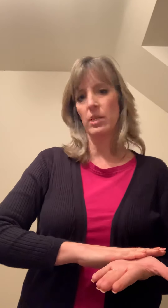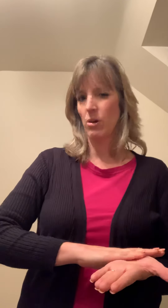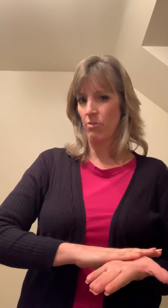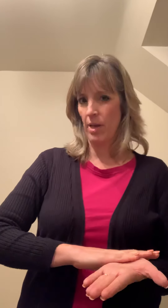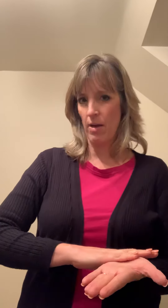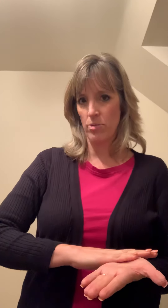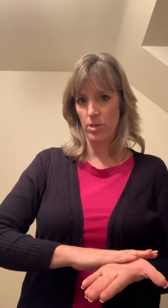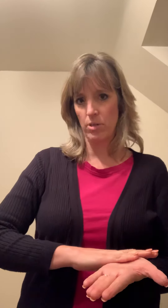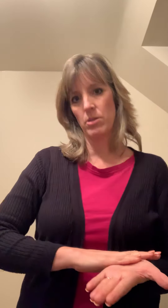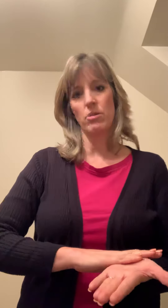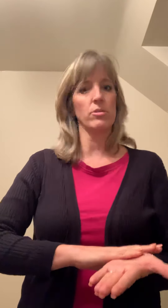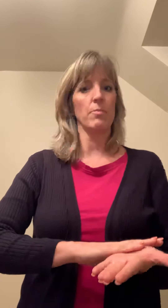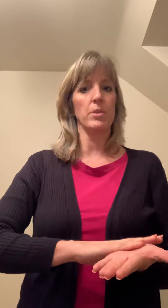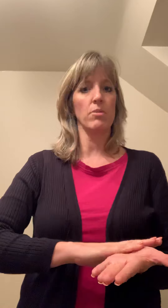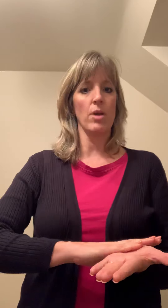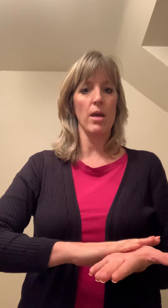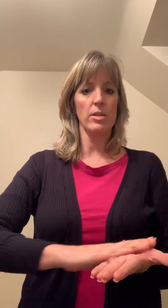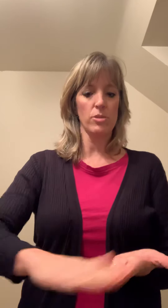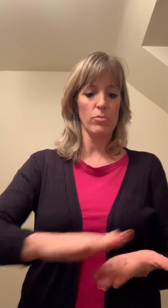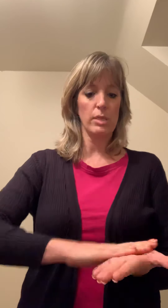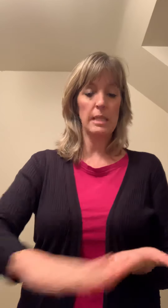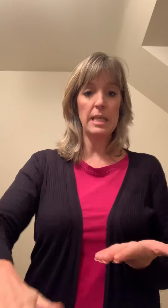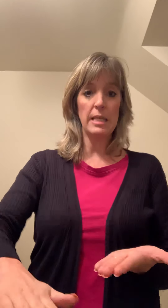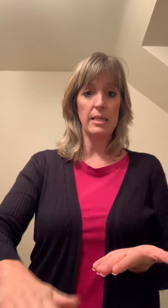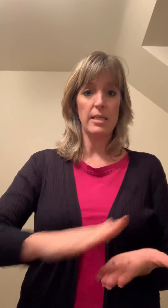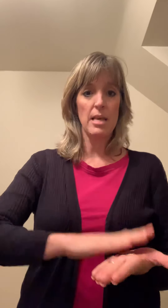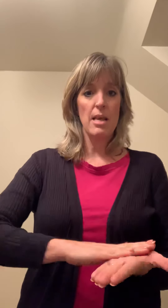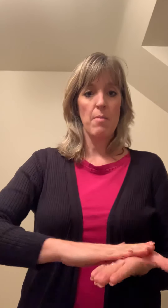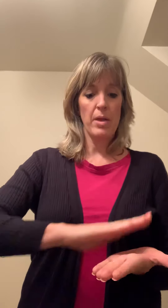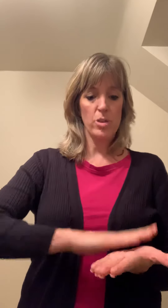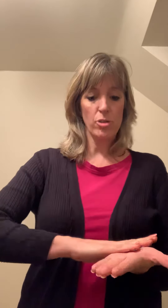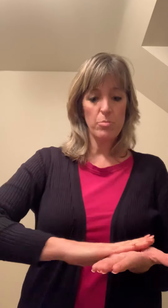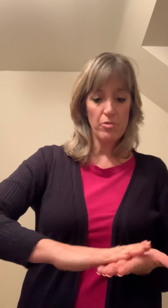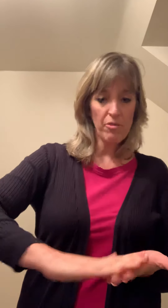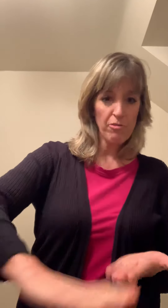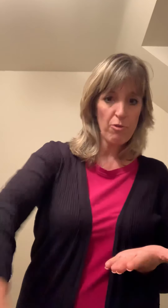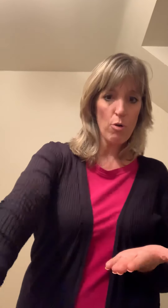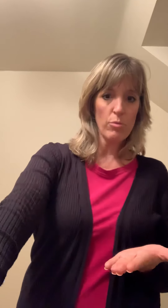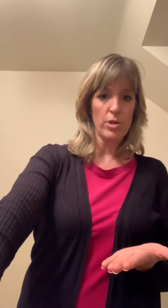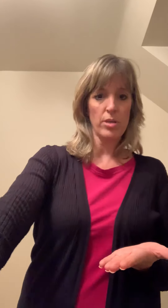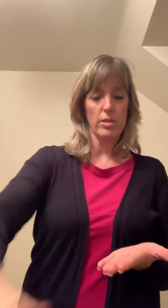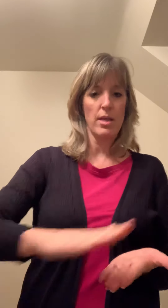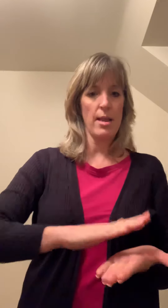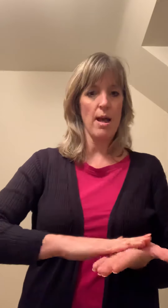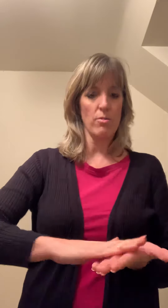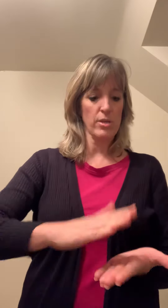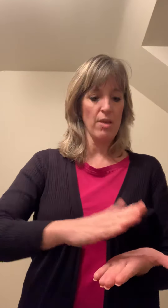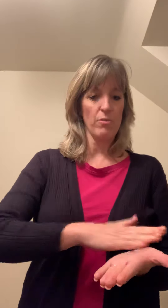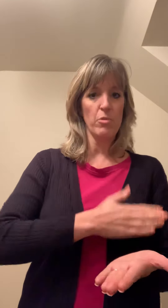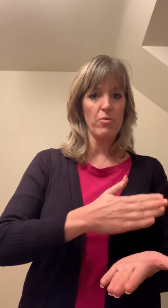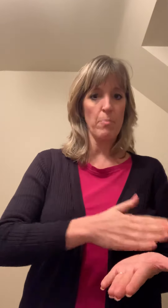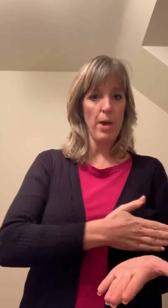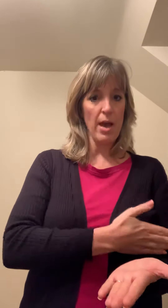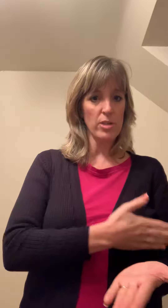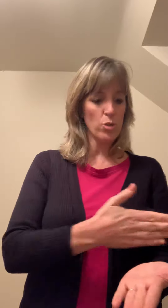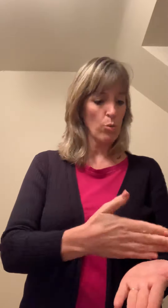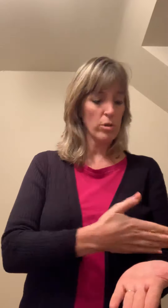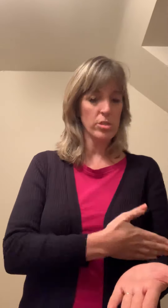off a counter or something, okay? So clean. Make sure you move it forward and out, okay? If you move it back towards you,